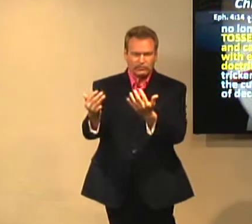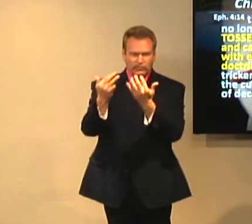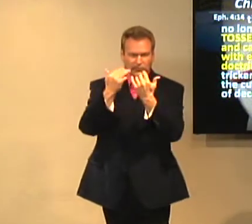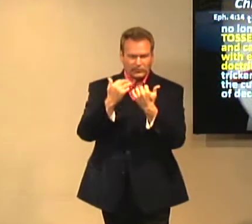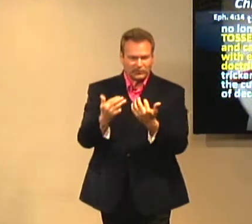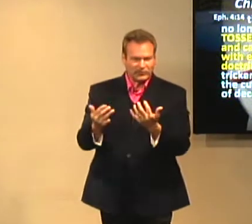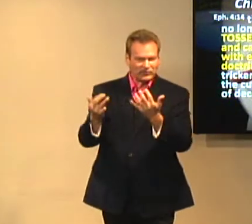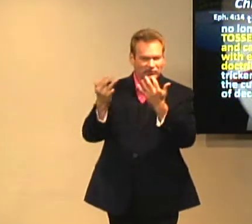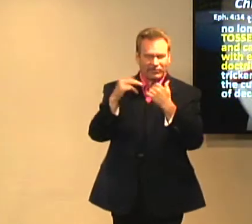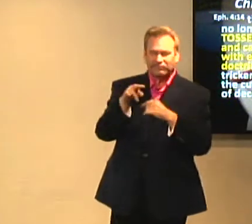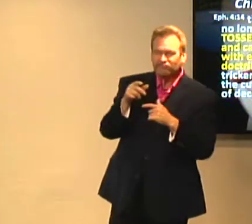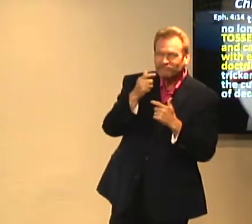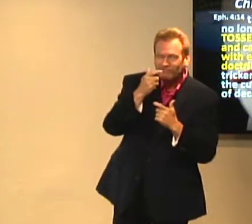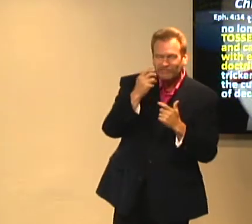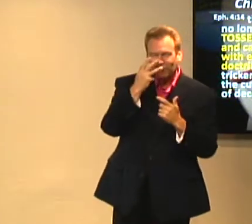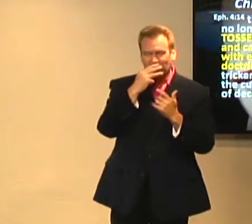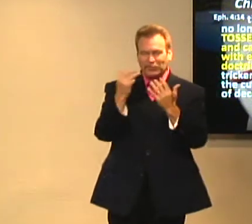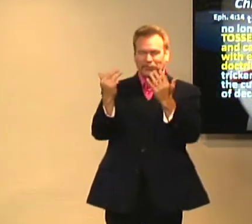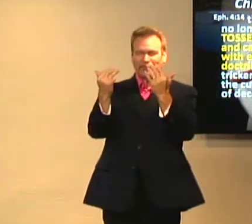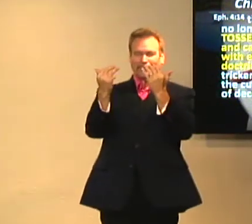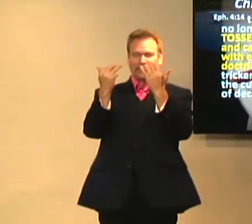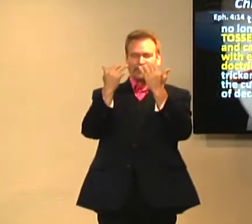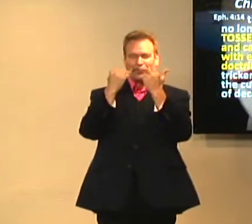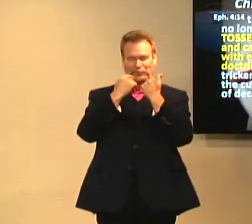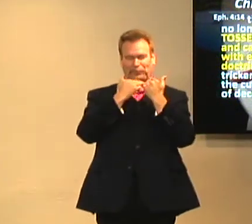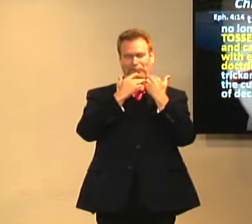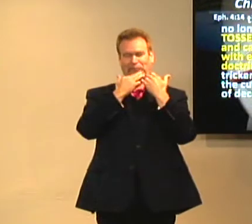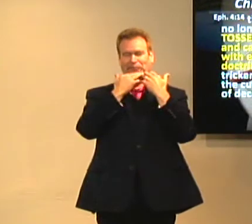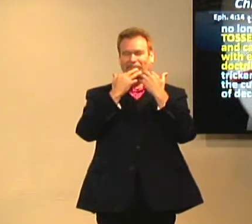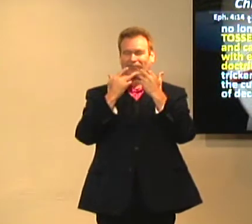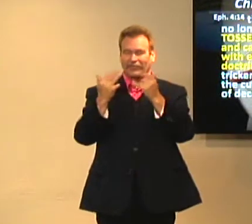Many people enjoy going out and watching the waves, being at the beach.